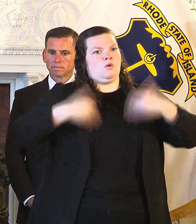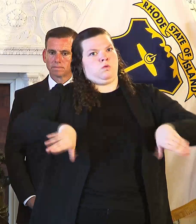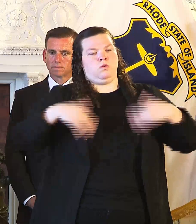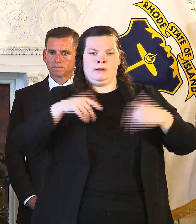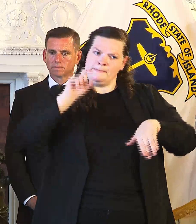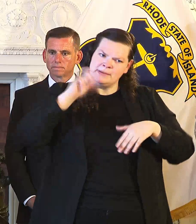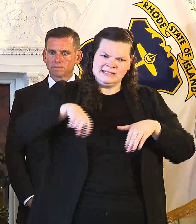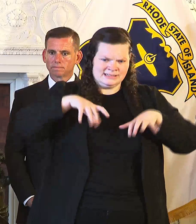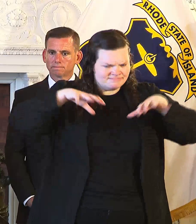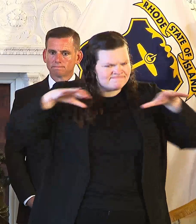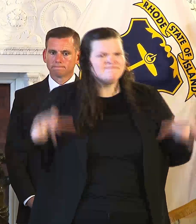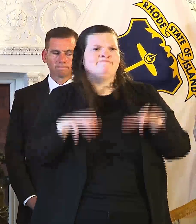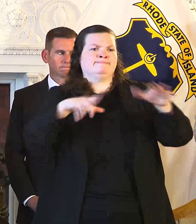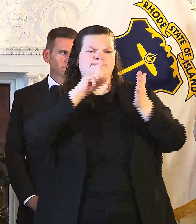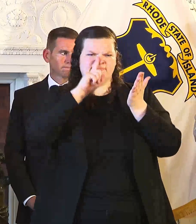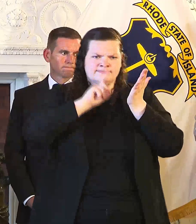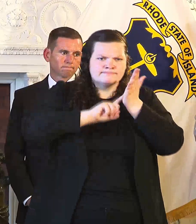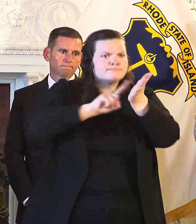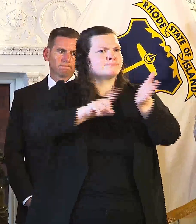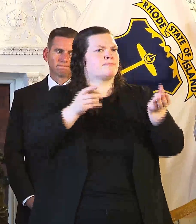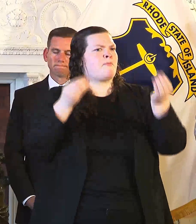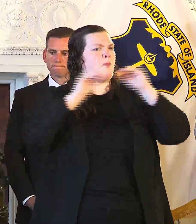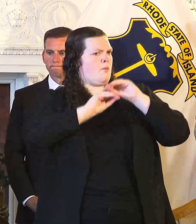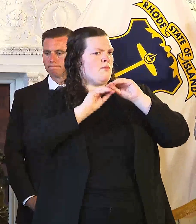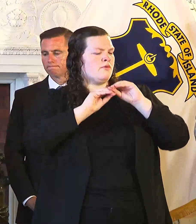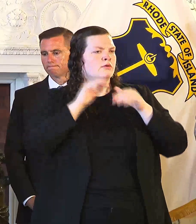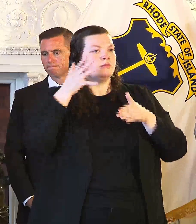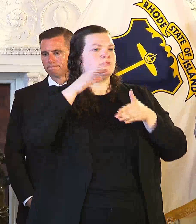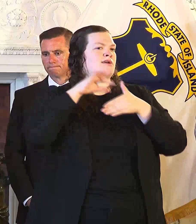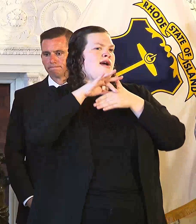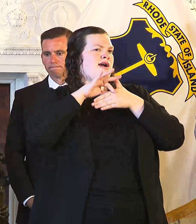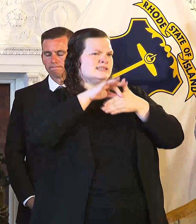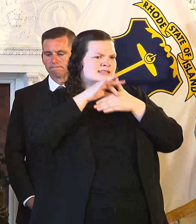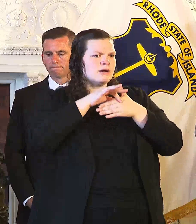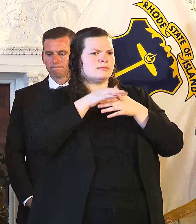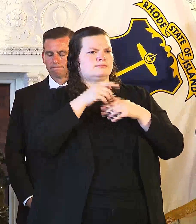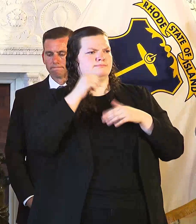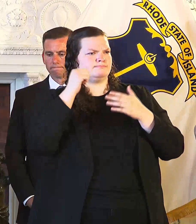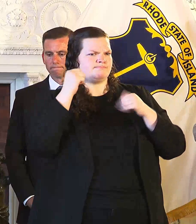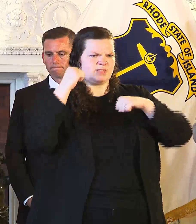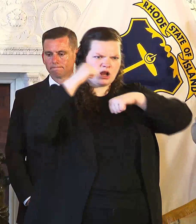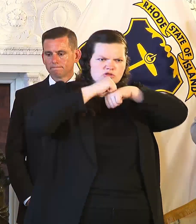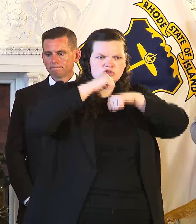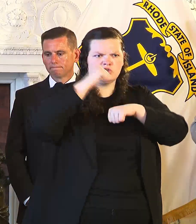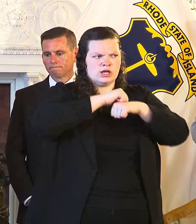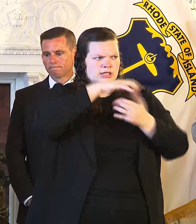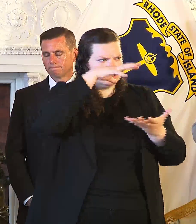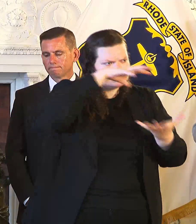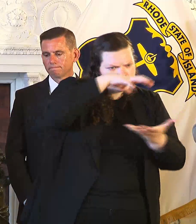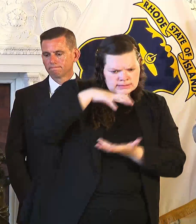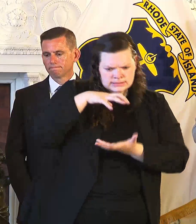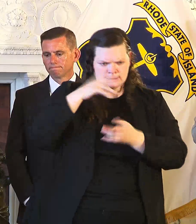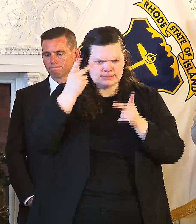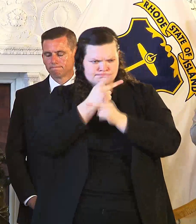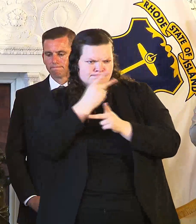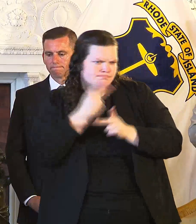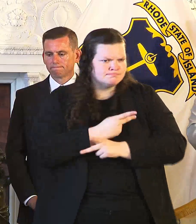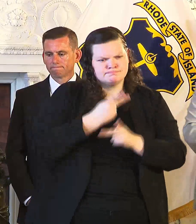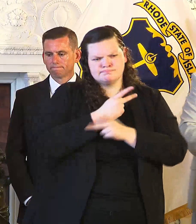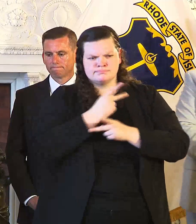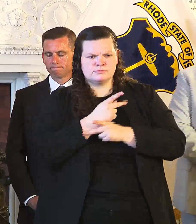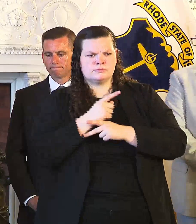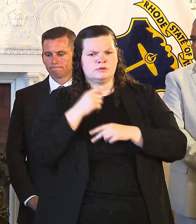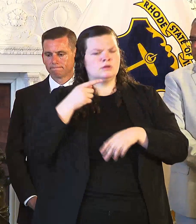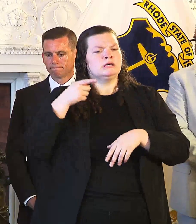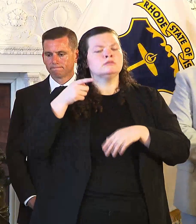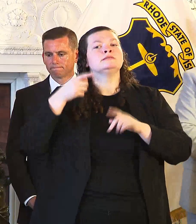that we do, but also the content of them, and we have added automated systems that monitor